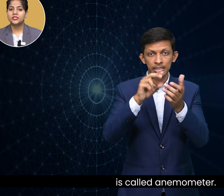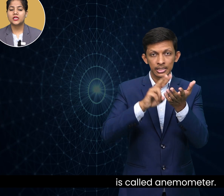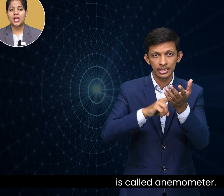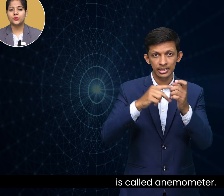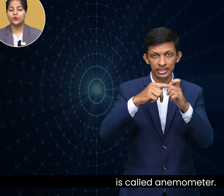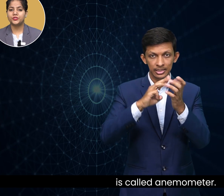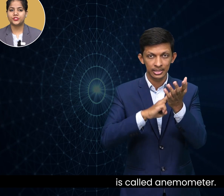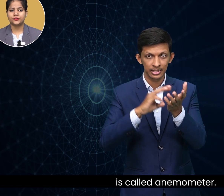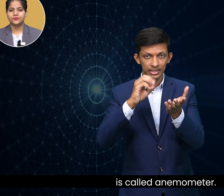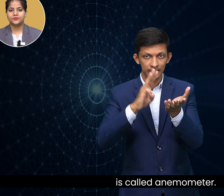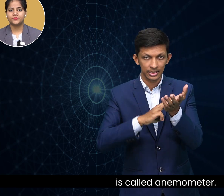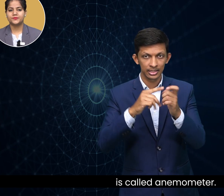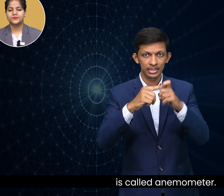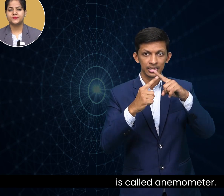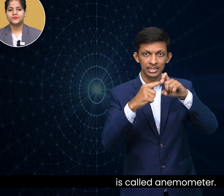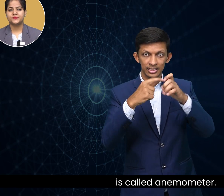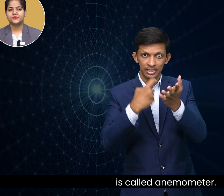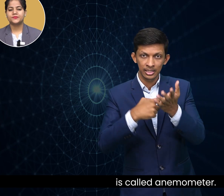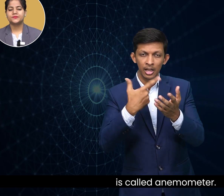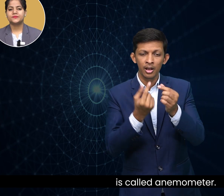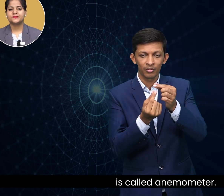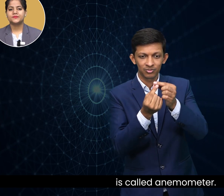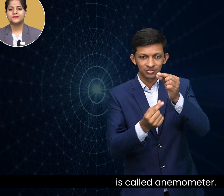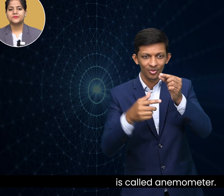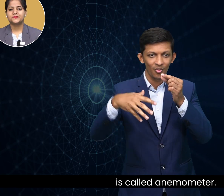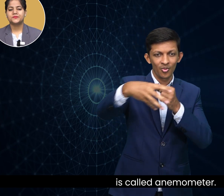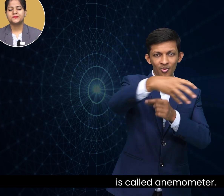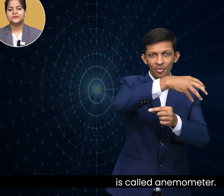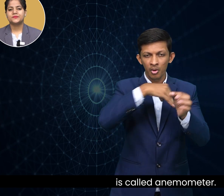is called anemometer.